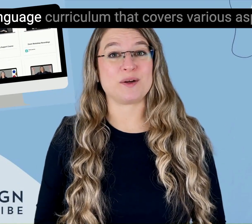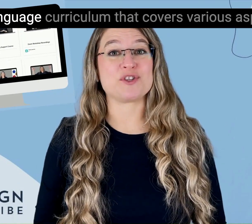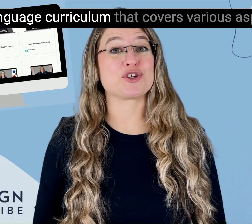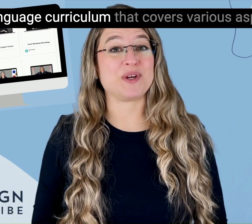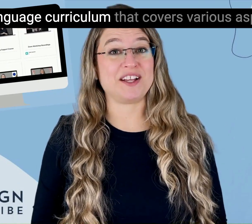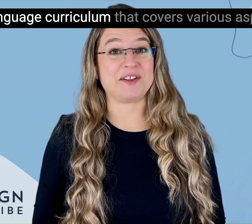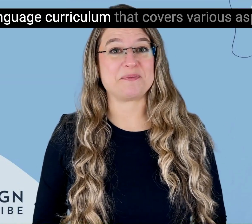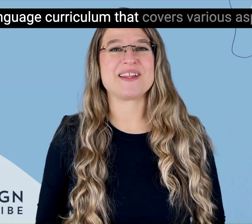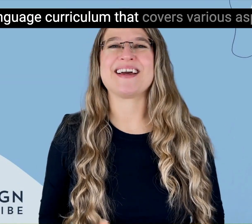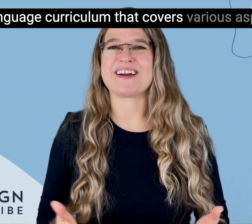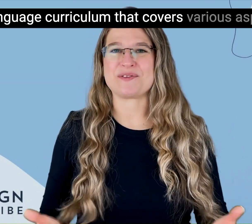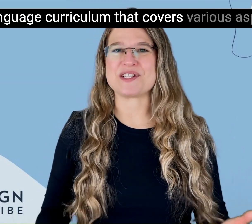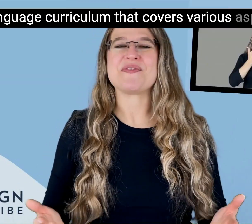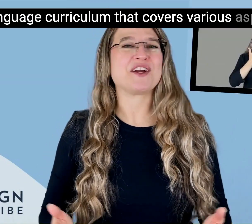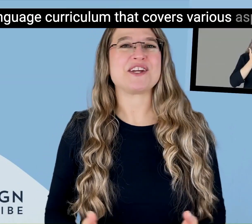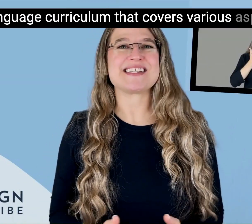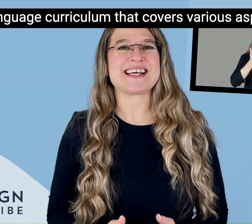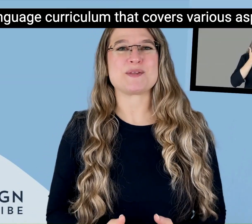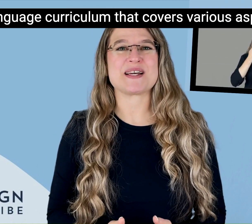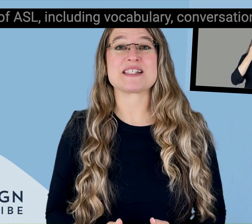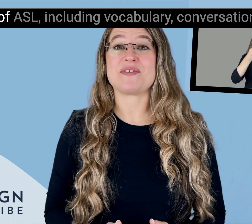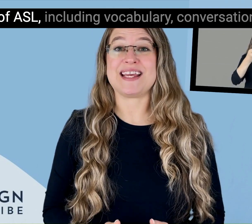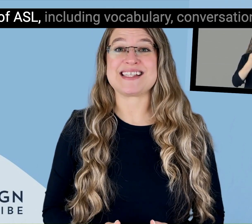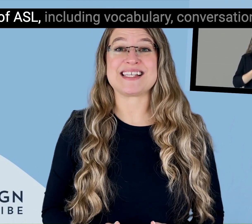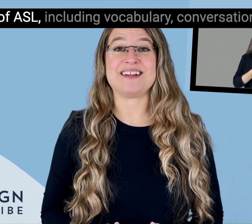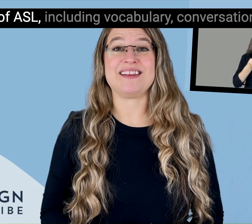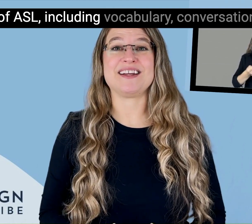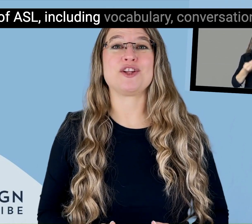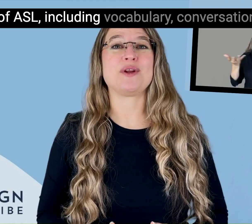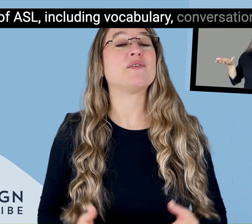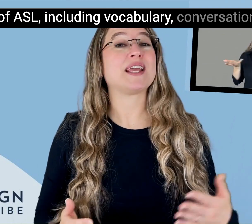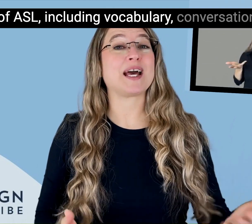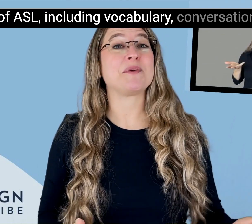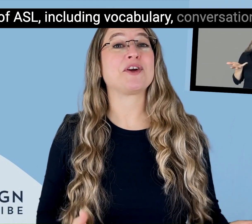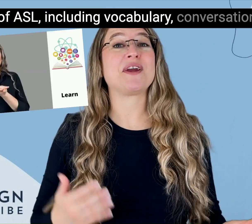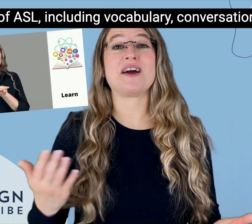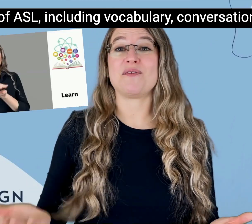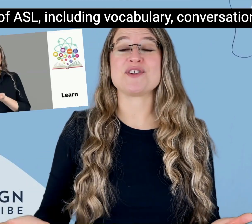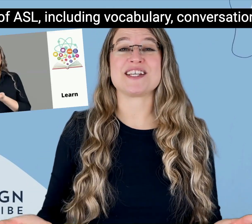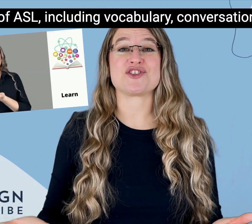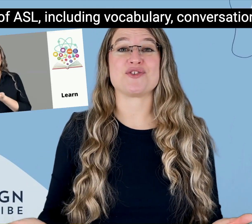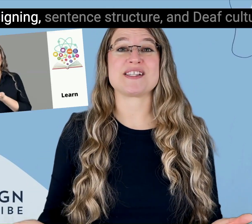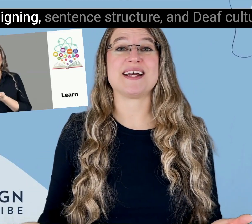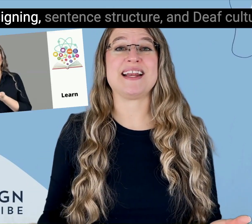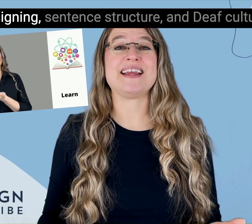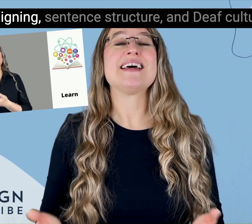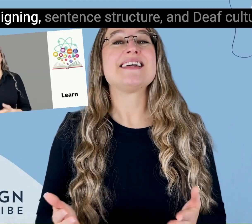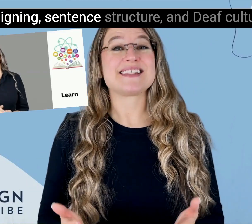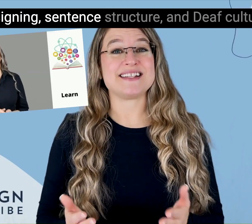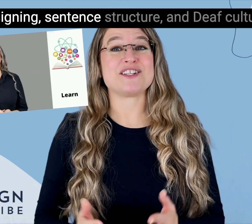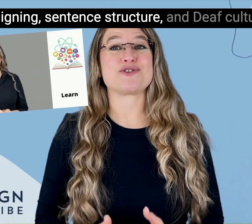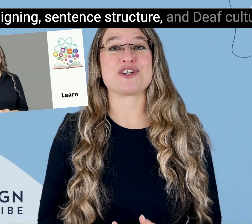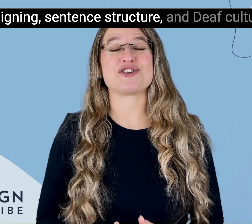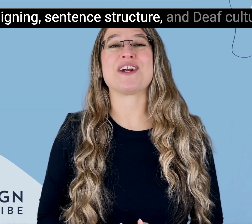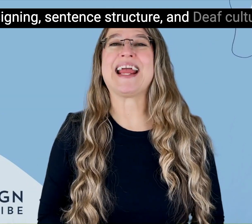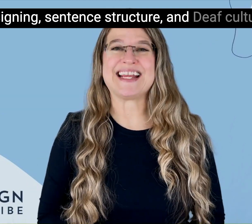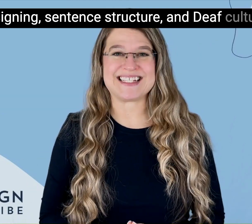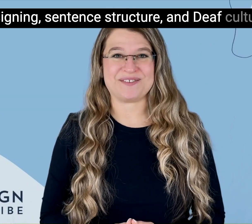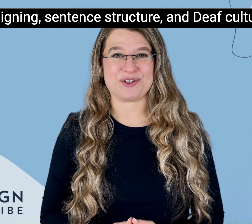Language curriculum that covers various aspects of ASL, including vocabulary, conversational signing, sentence structure, and deaf